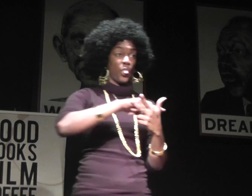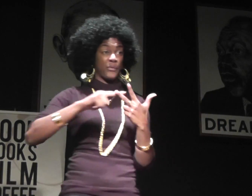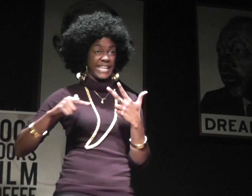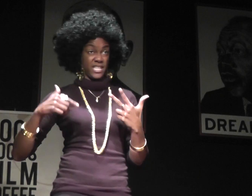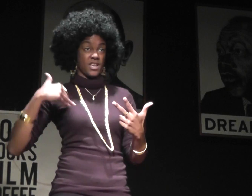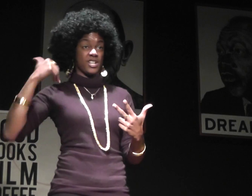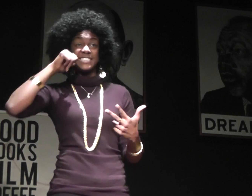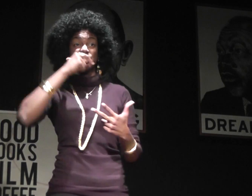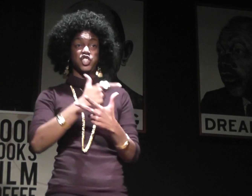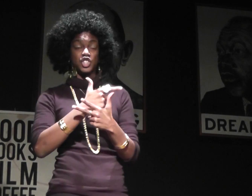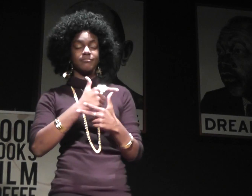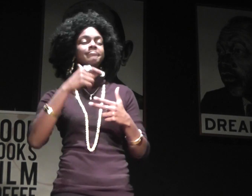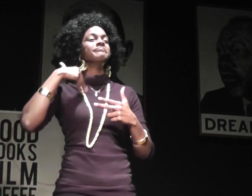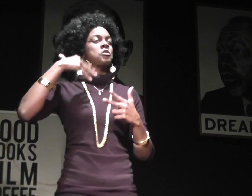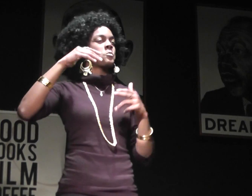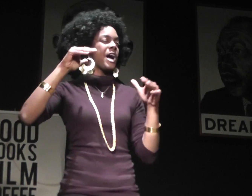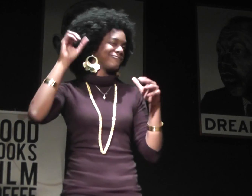My mom's the oldest of three sisters.